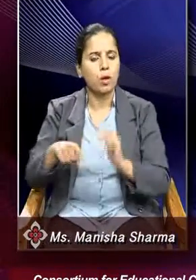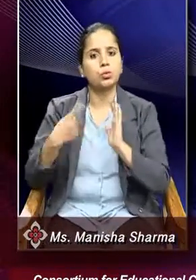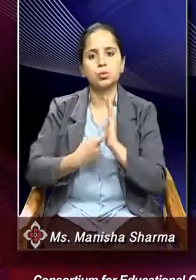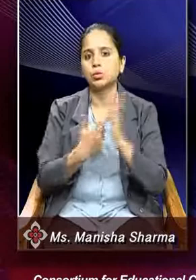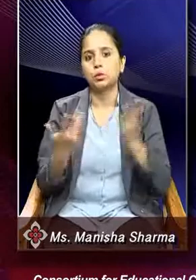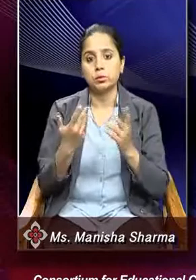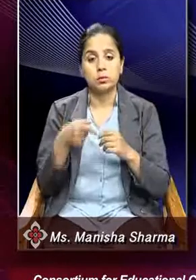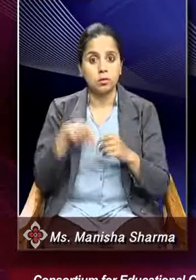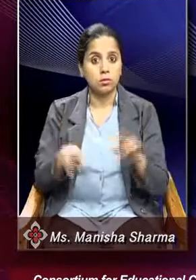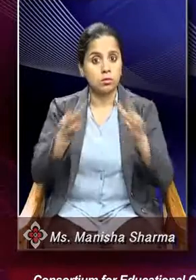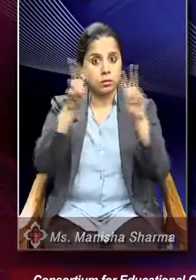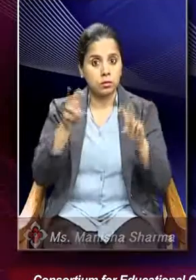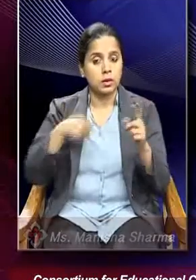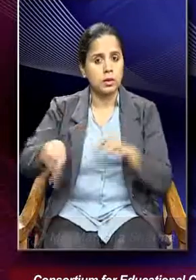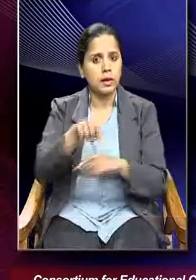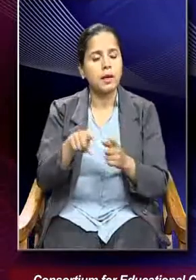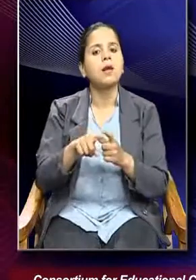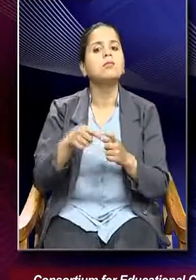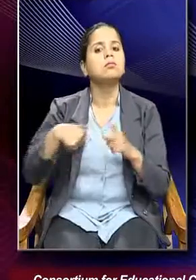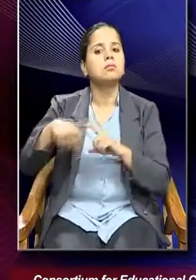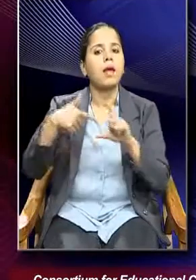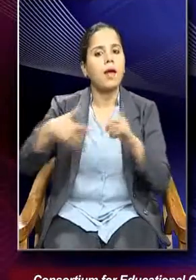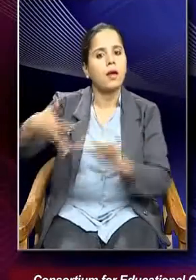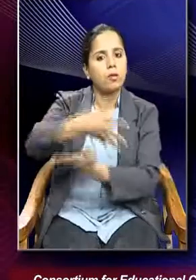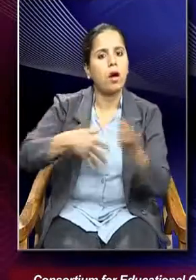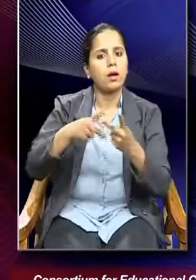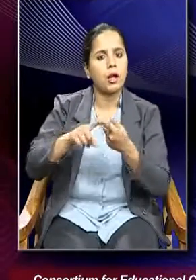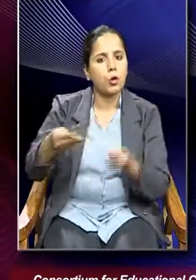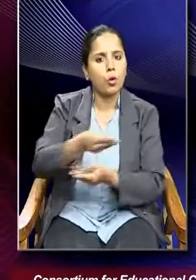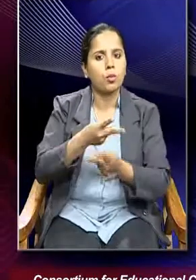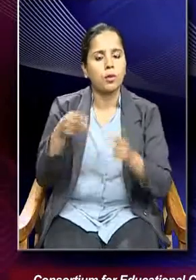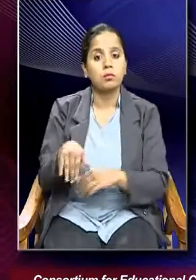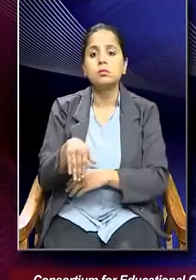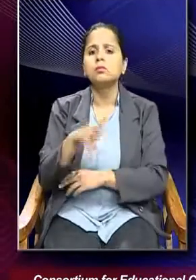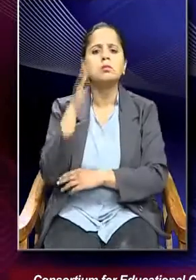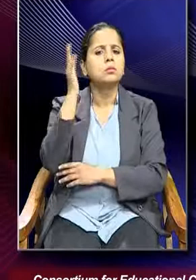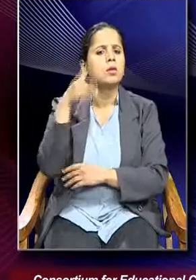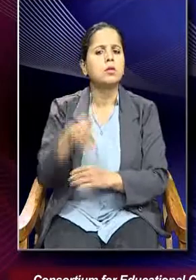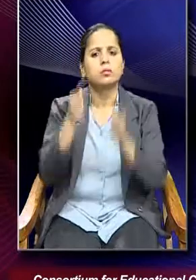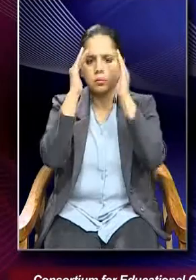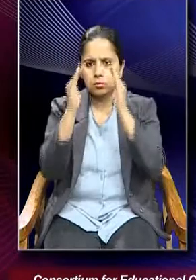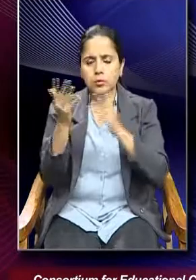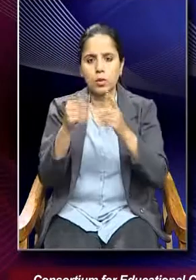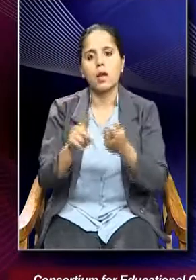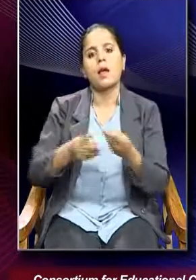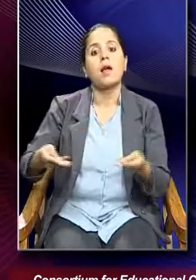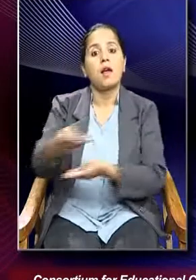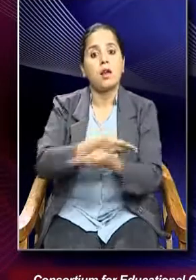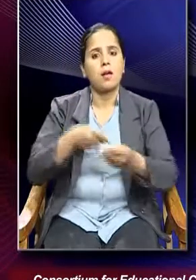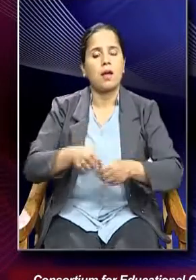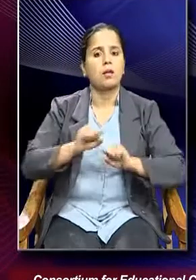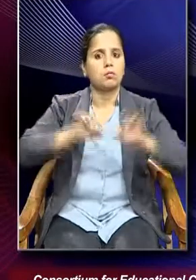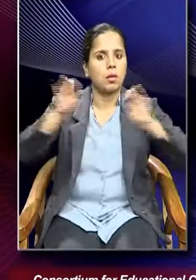of fundamentals of environmental economics, today this lecture is devoted to environmental markets, part